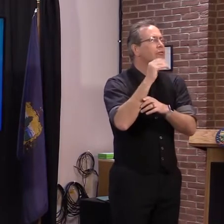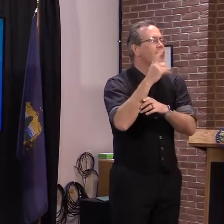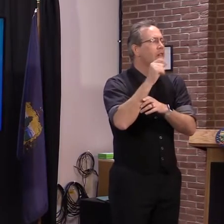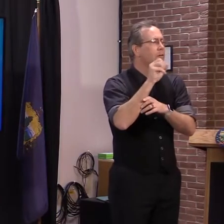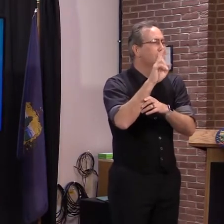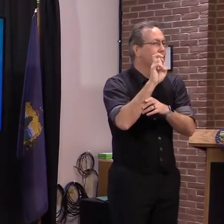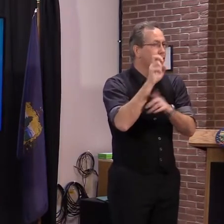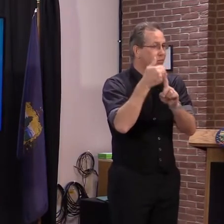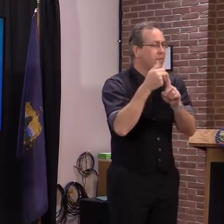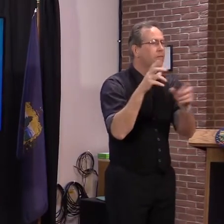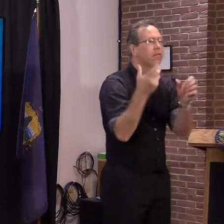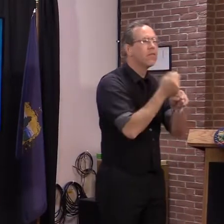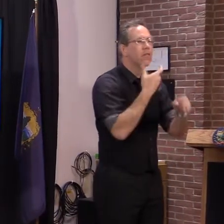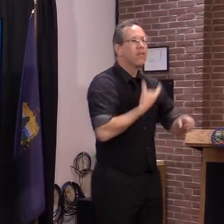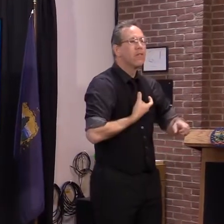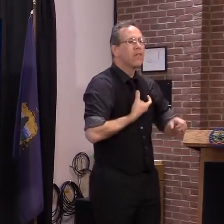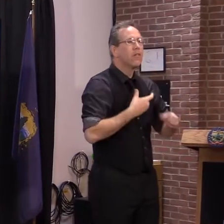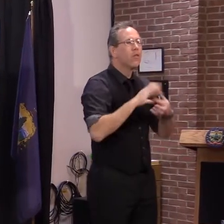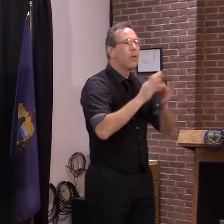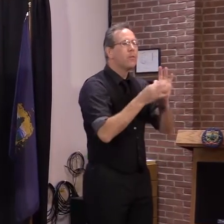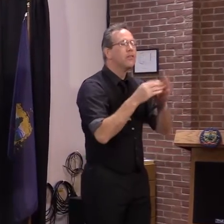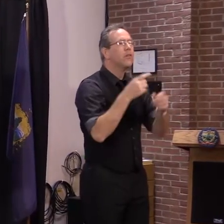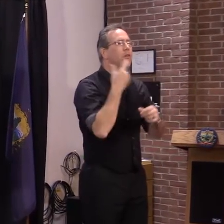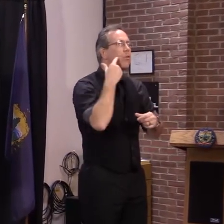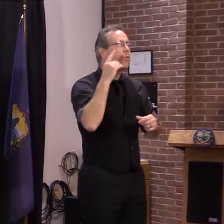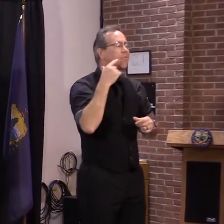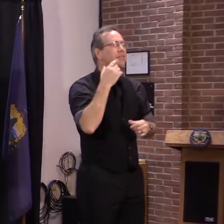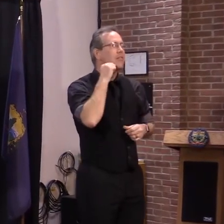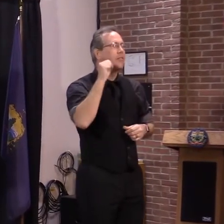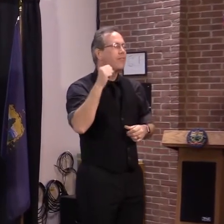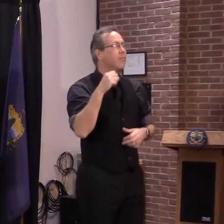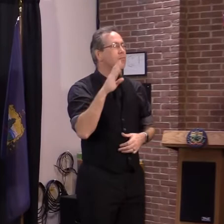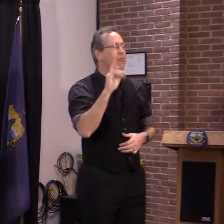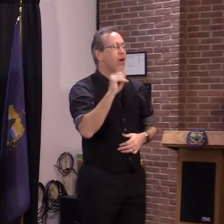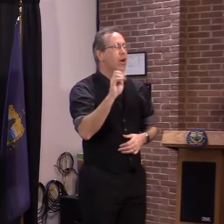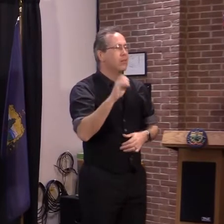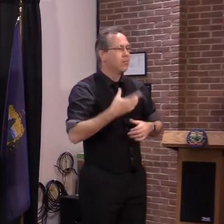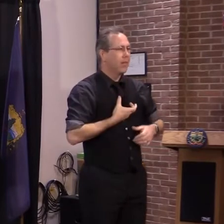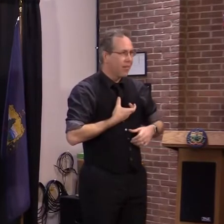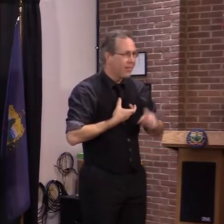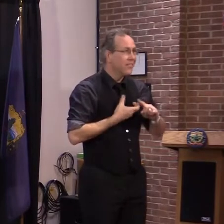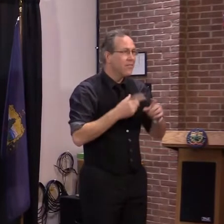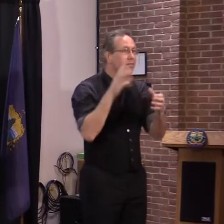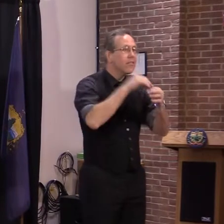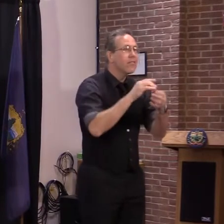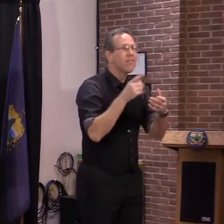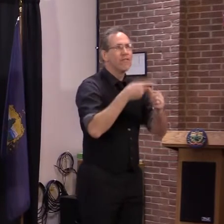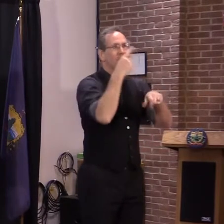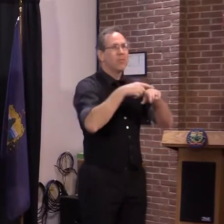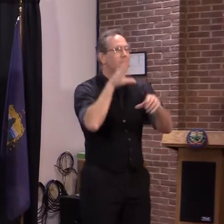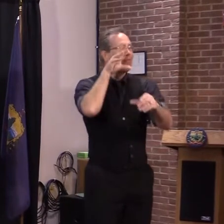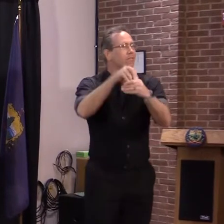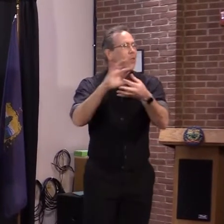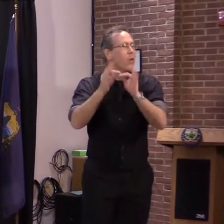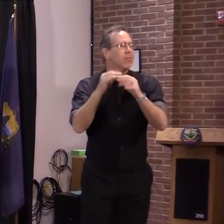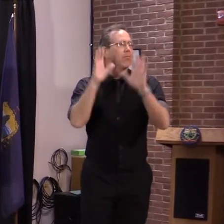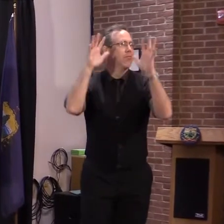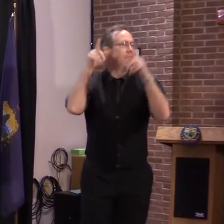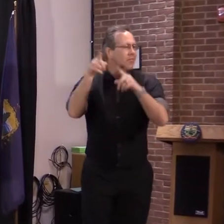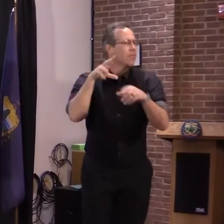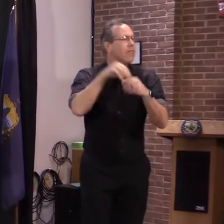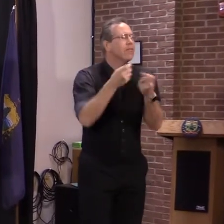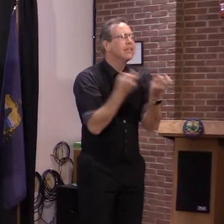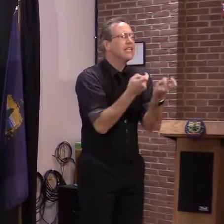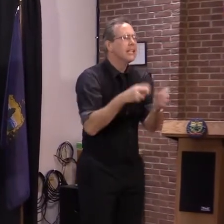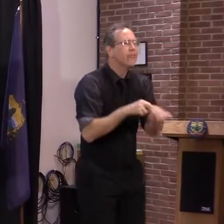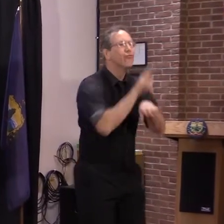very first Olympics, and she medaled in her first event. We're all incredibly proud of her accomplishment, and we look forward to celebrating